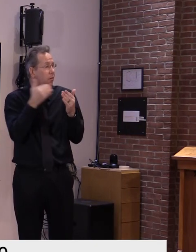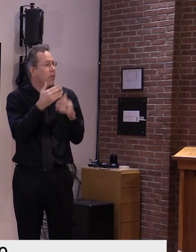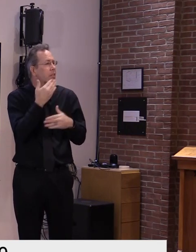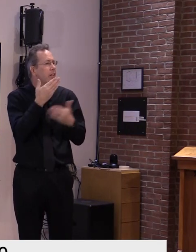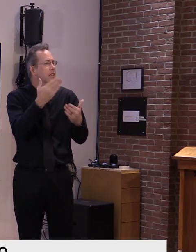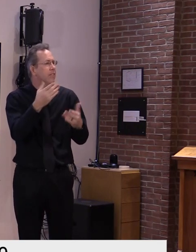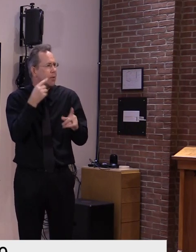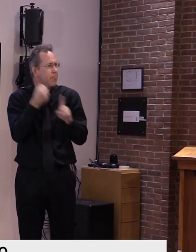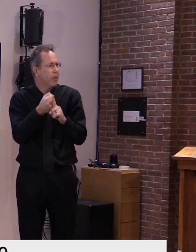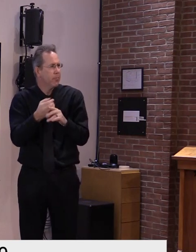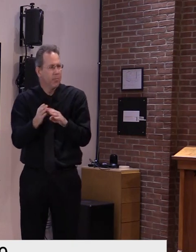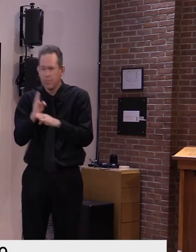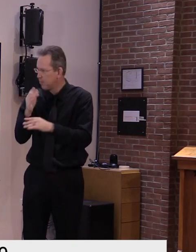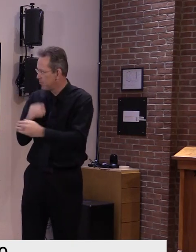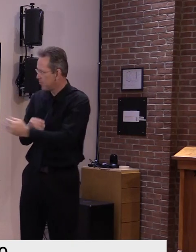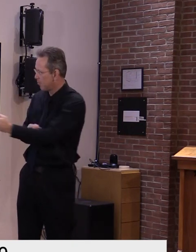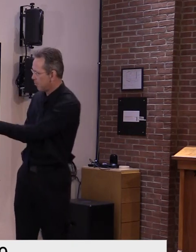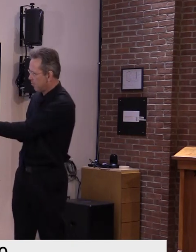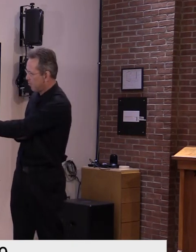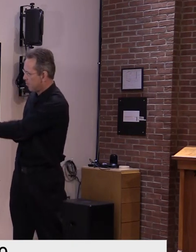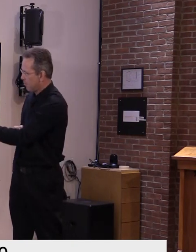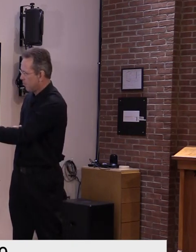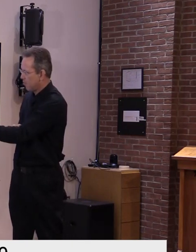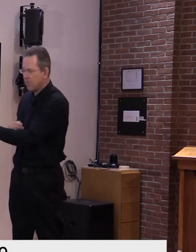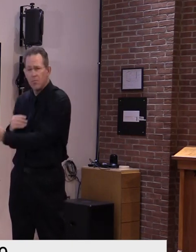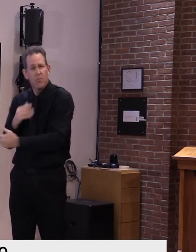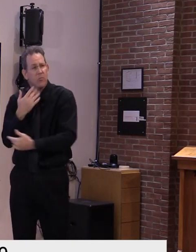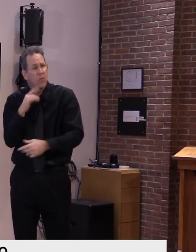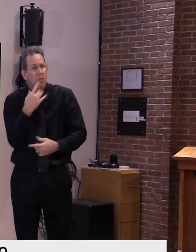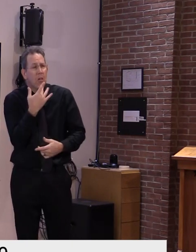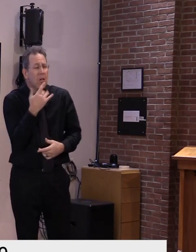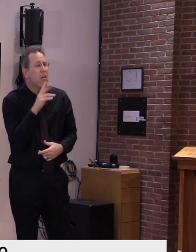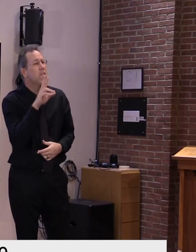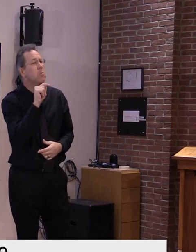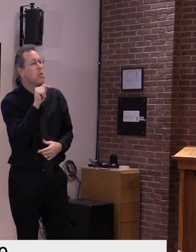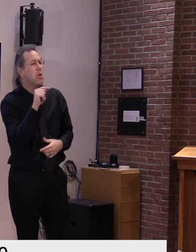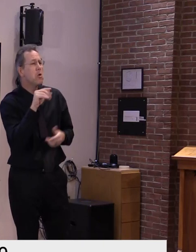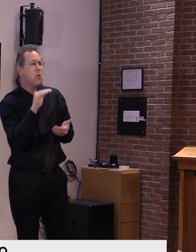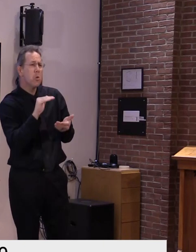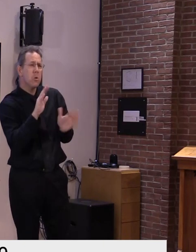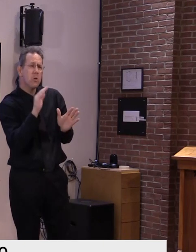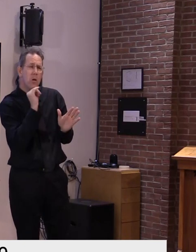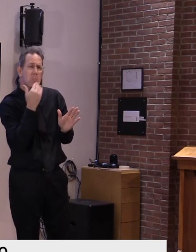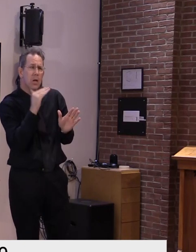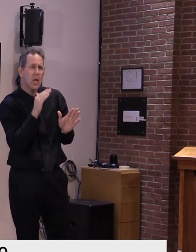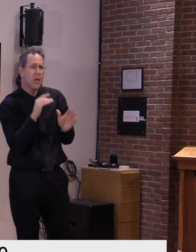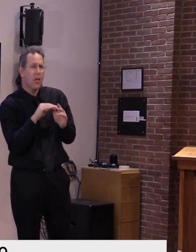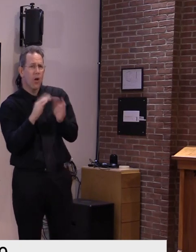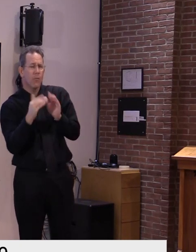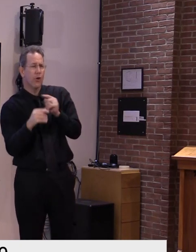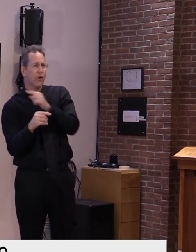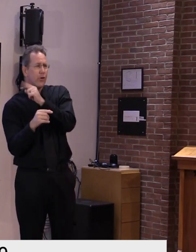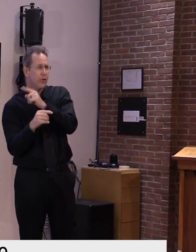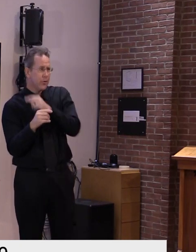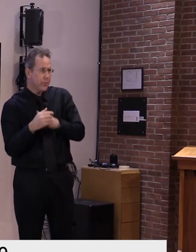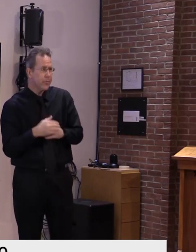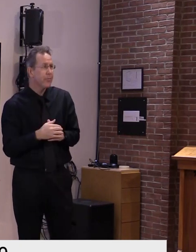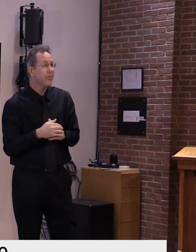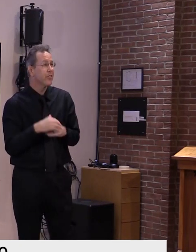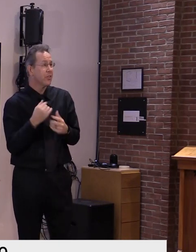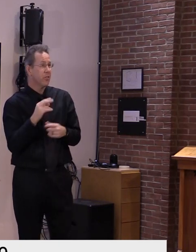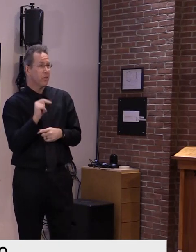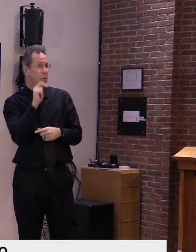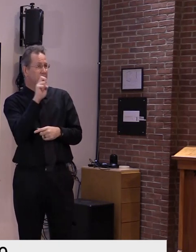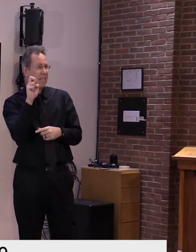past 3 weeks, the positivity rate for the region increased by more than 50% and has recently risen above